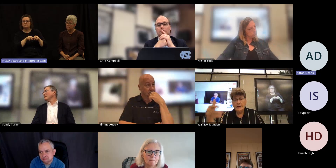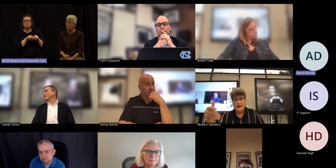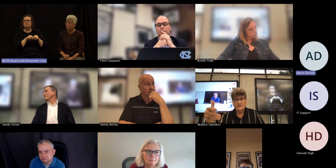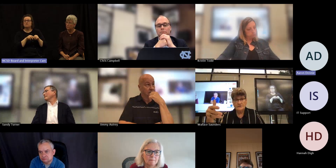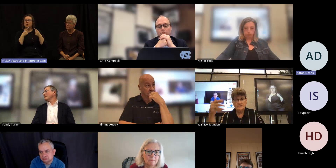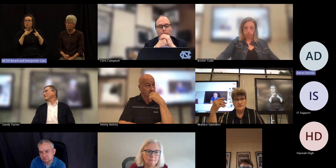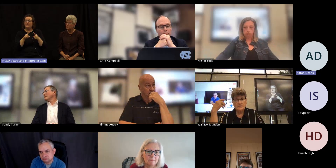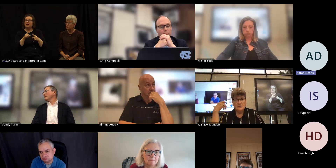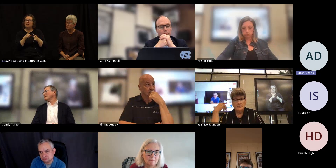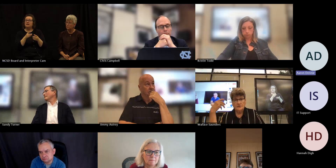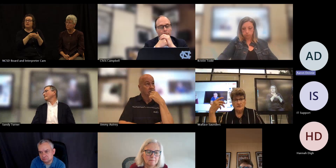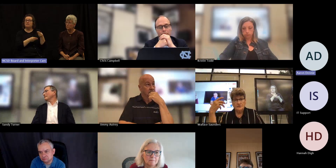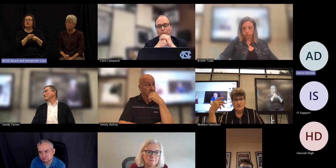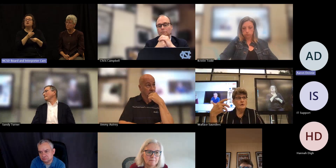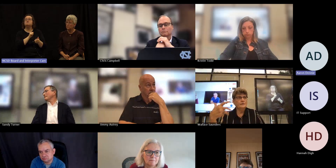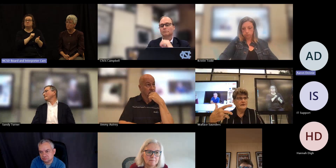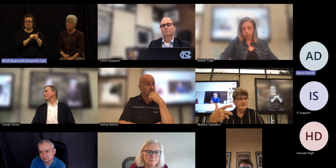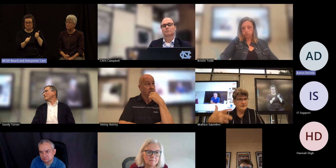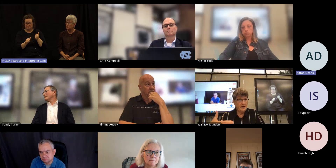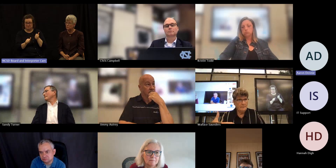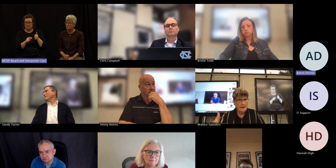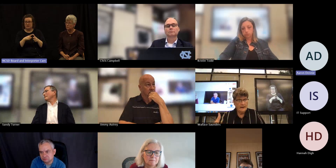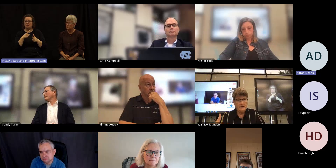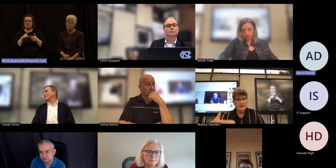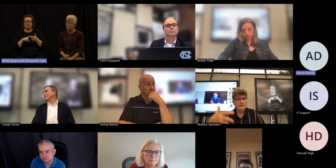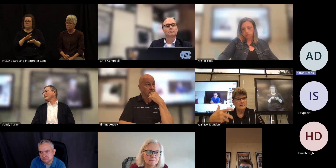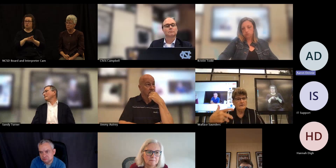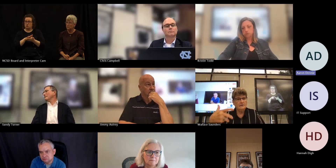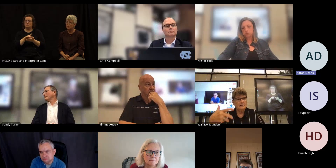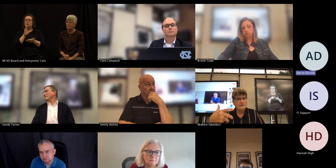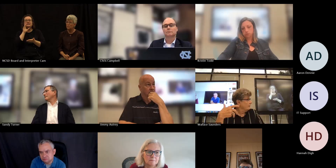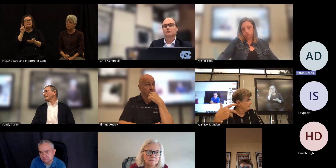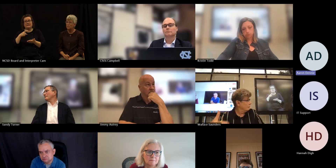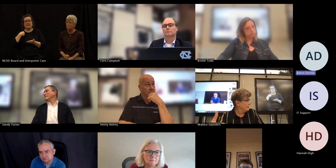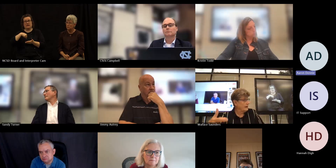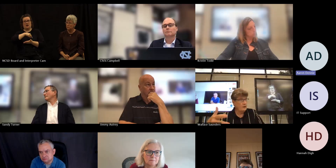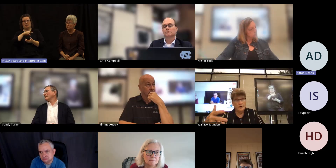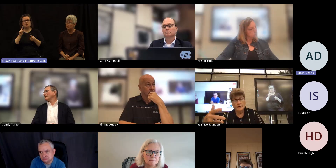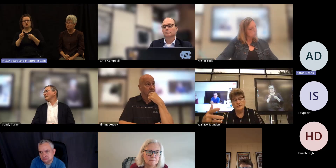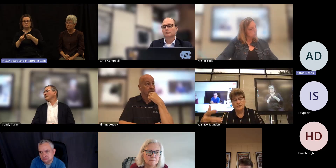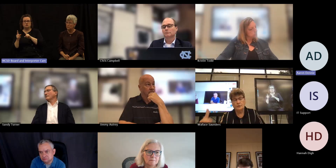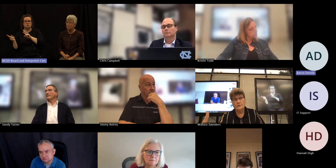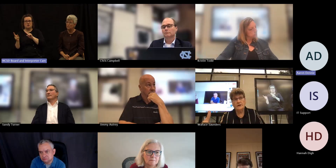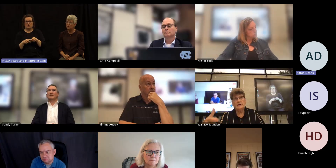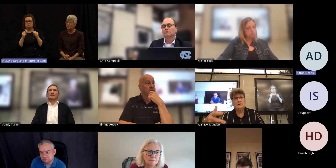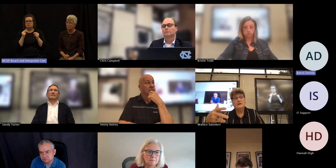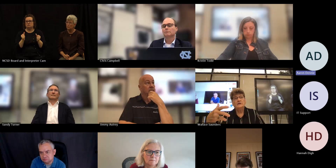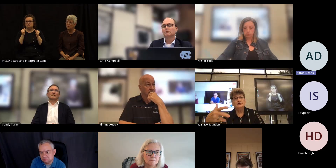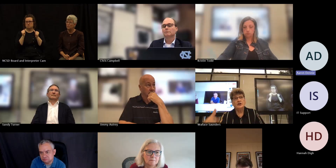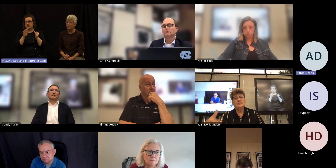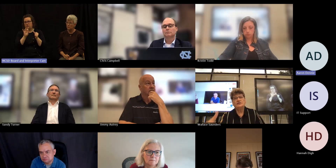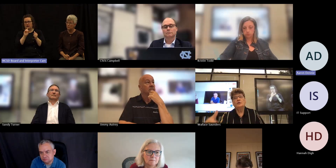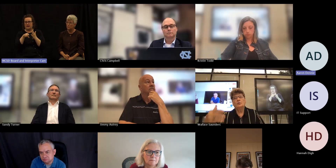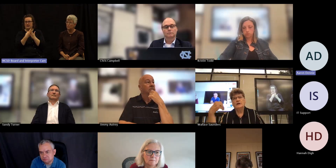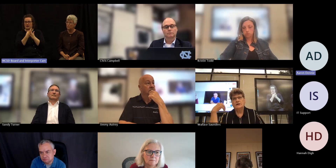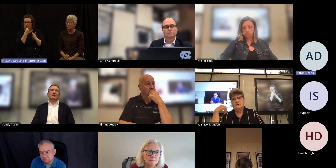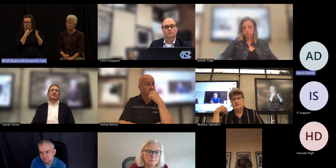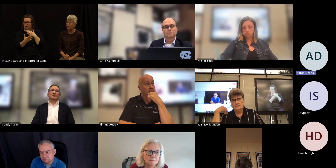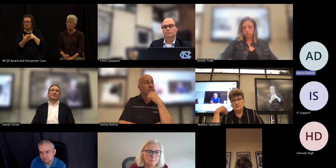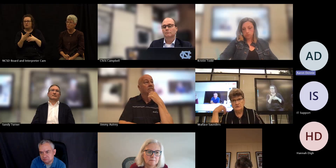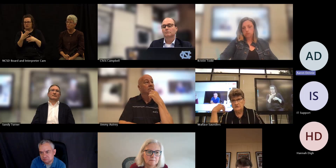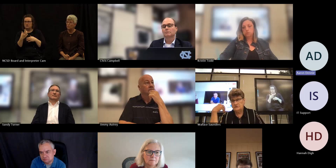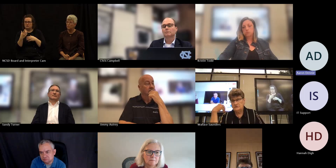budget passes, the school will need us to come back in on 48-hour notice for a meeting, just so